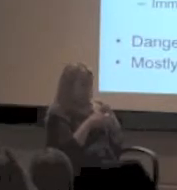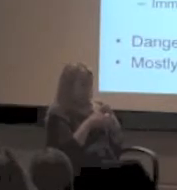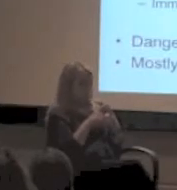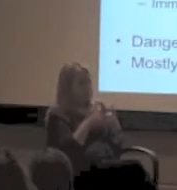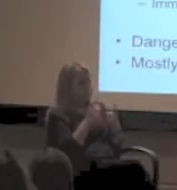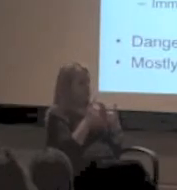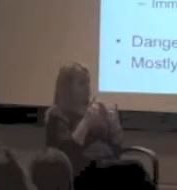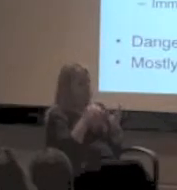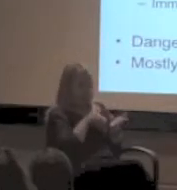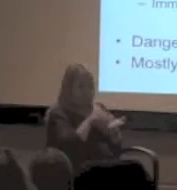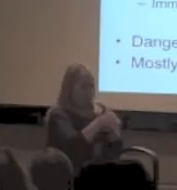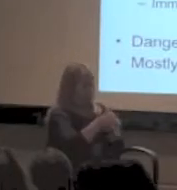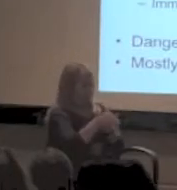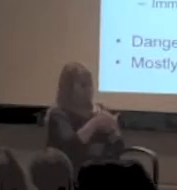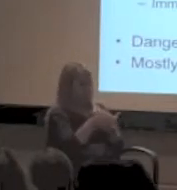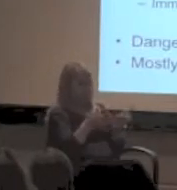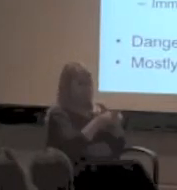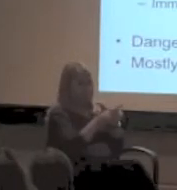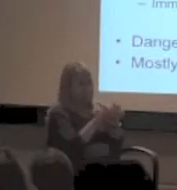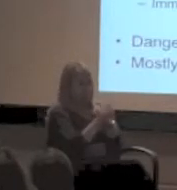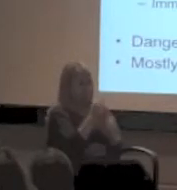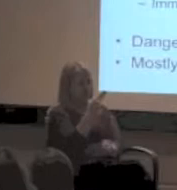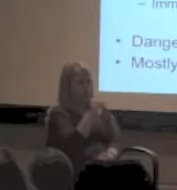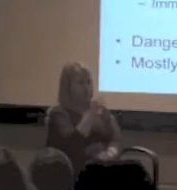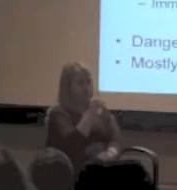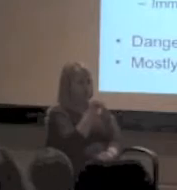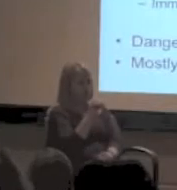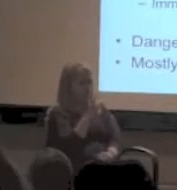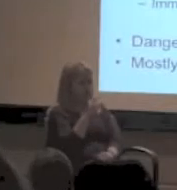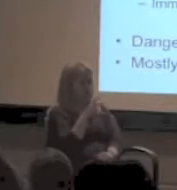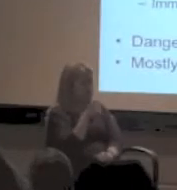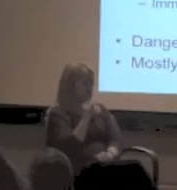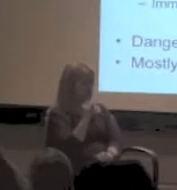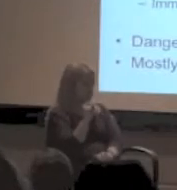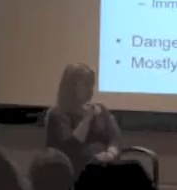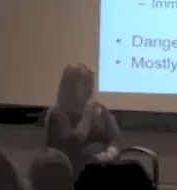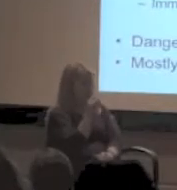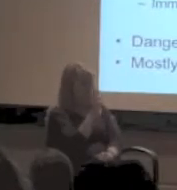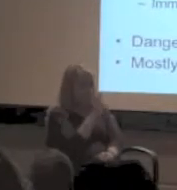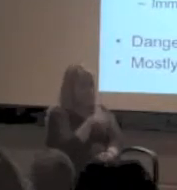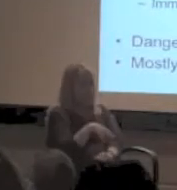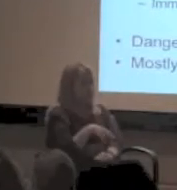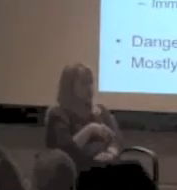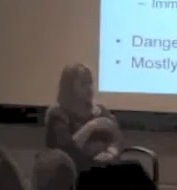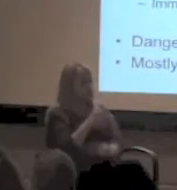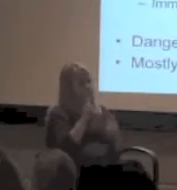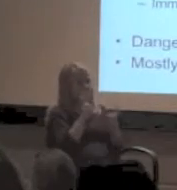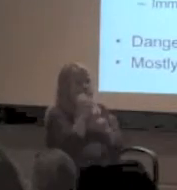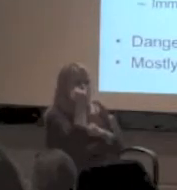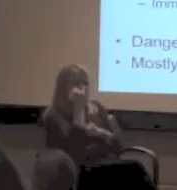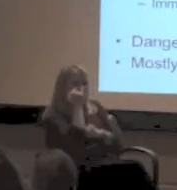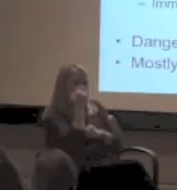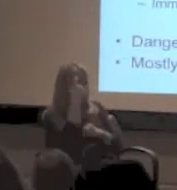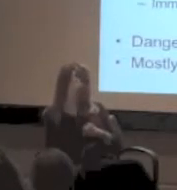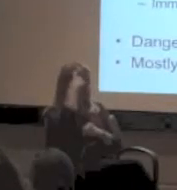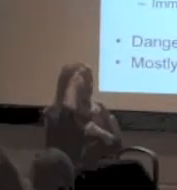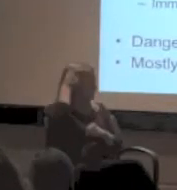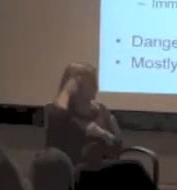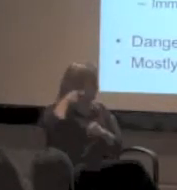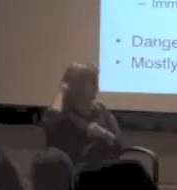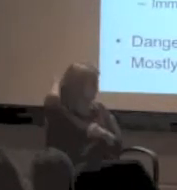very frequently actually symptoms of hydrocephalus, or just an immature brainstem.